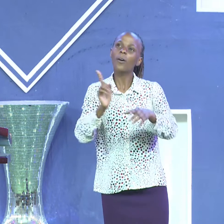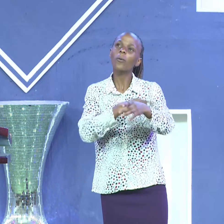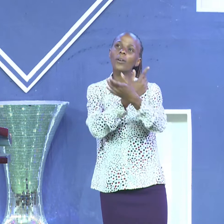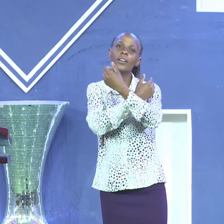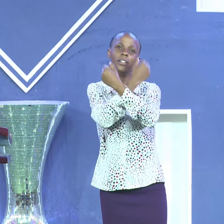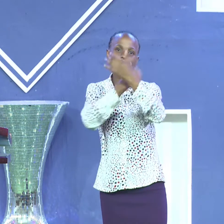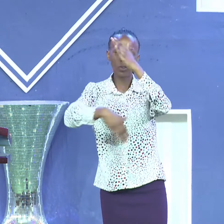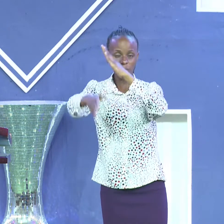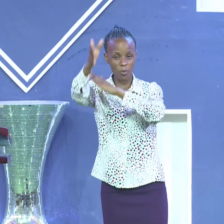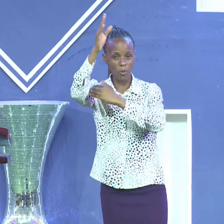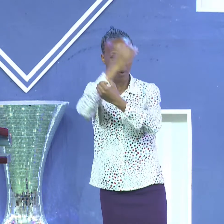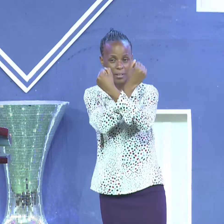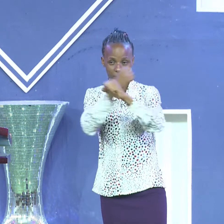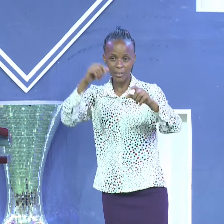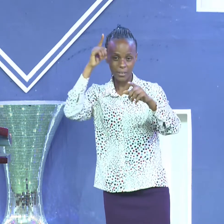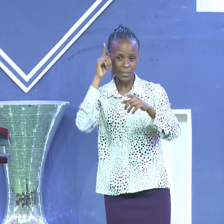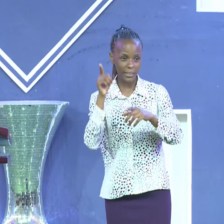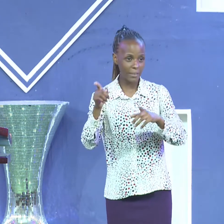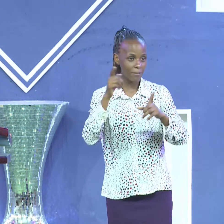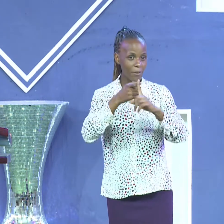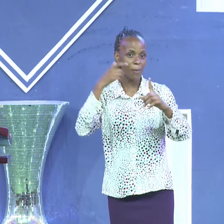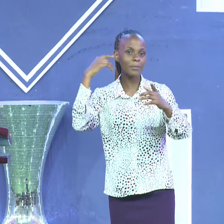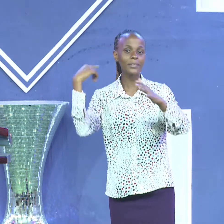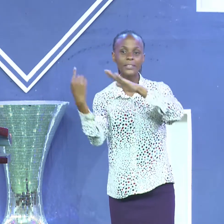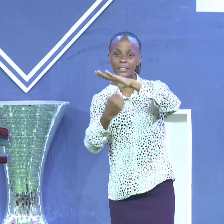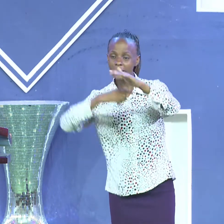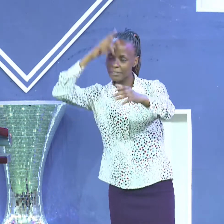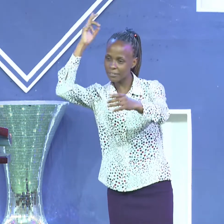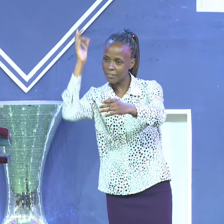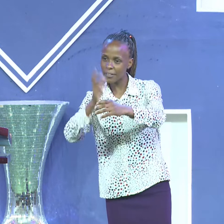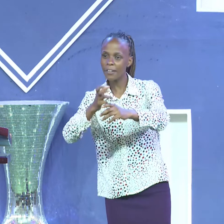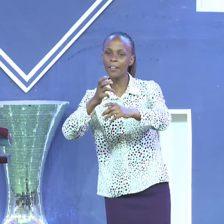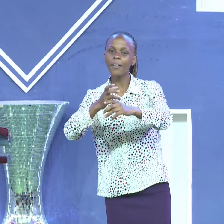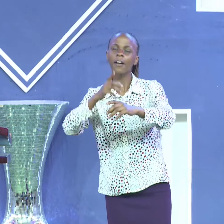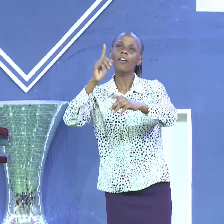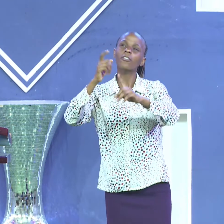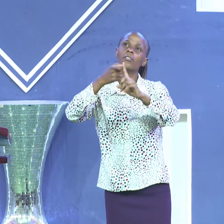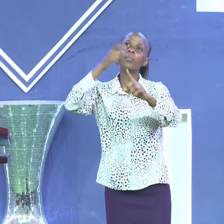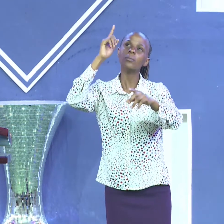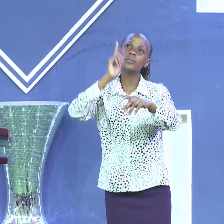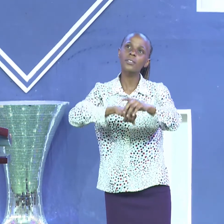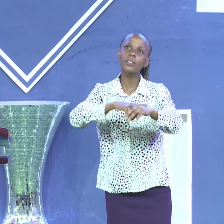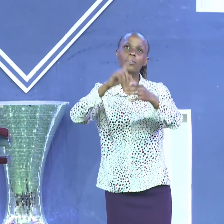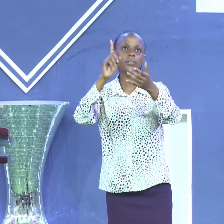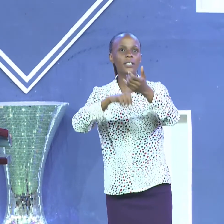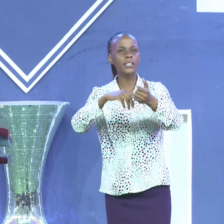Jesus. When the Lord released me from that situation that was tough, from a level of